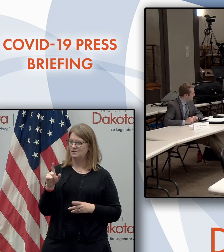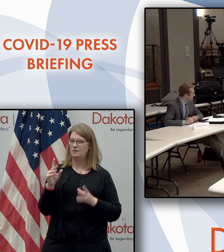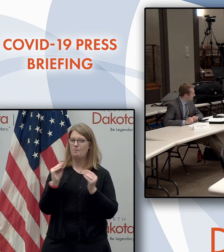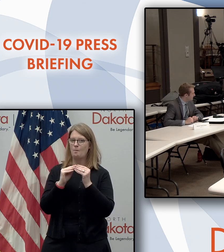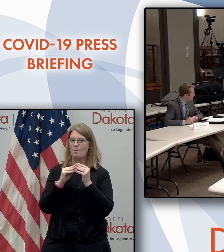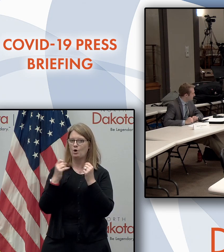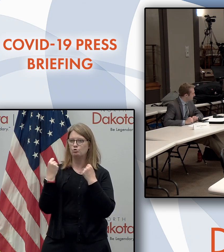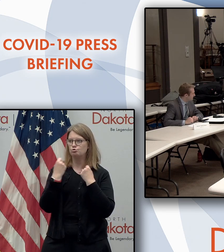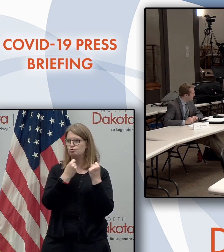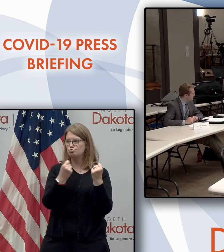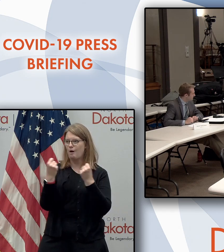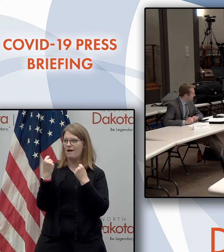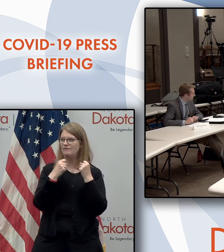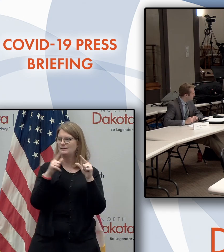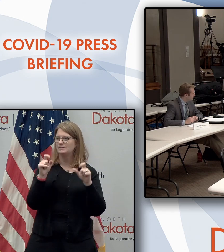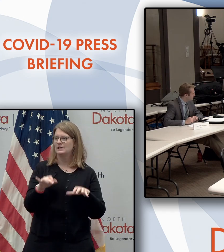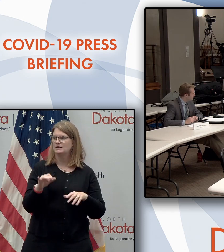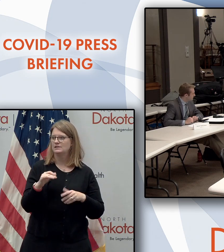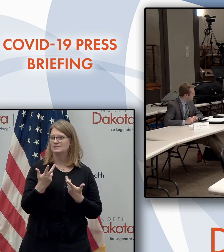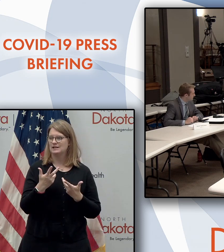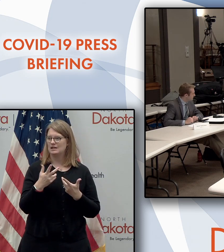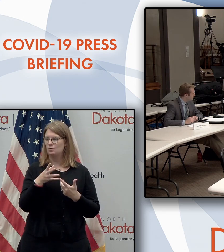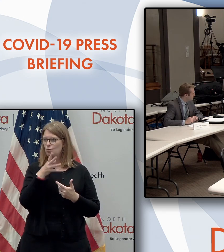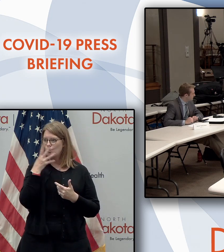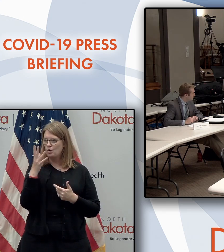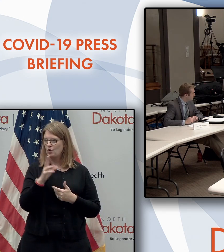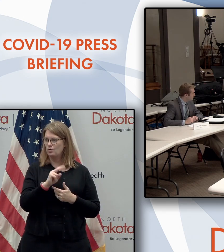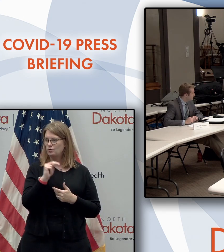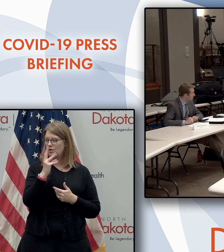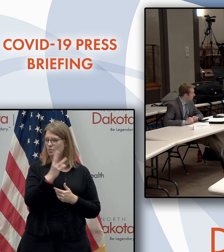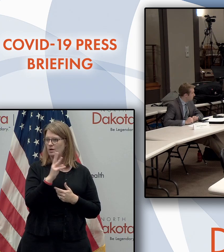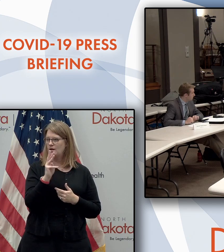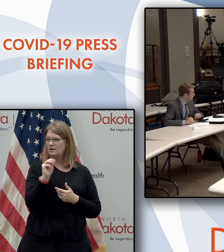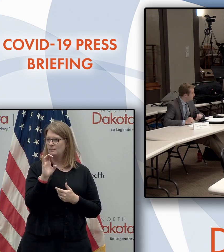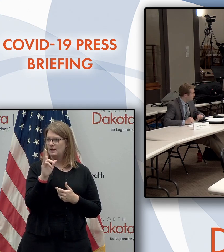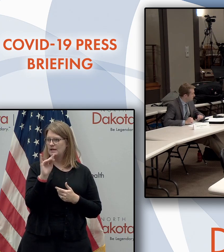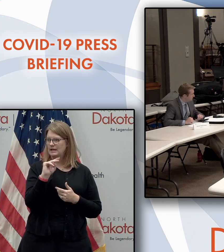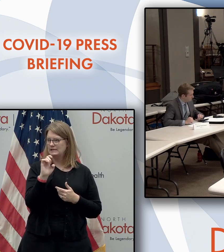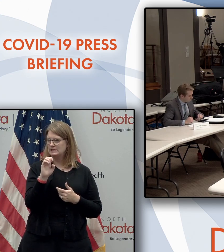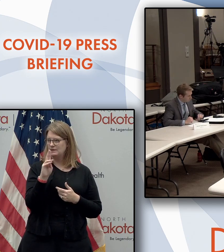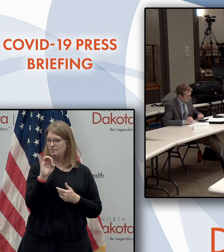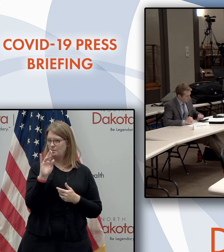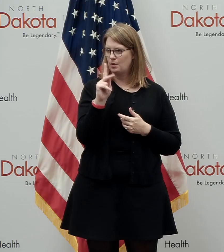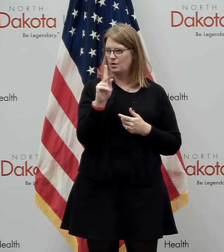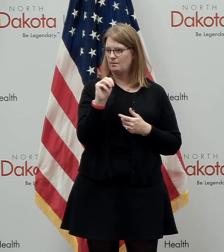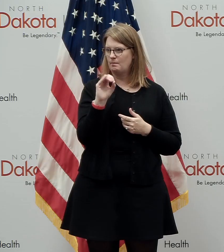drive-up testing events in rural northwest North Dakota, such as McKenzie, Burke, Divide, and Montreal counties?